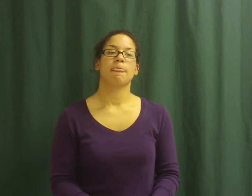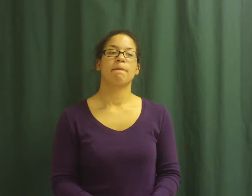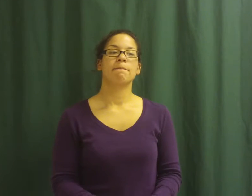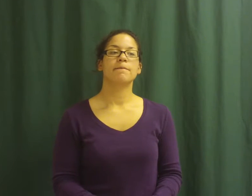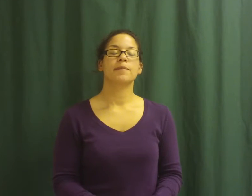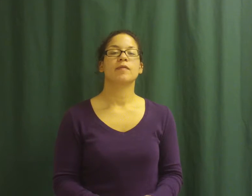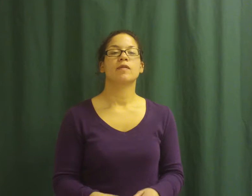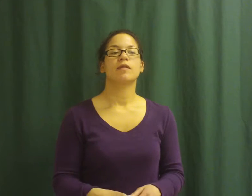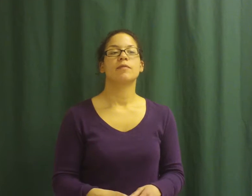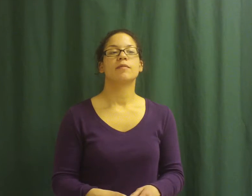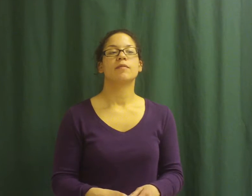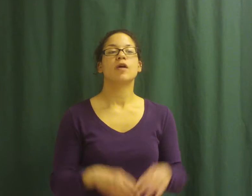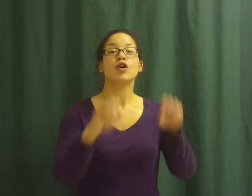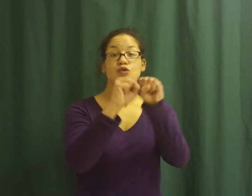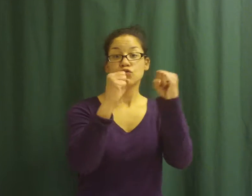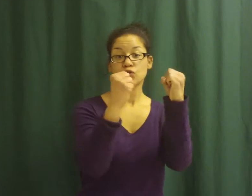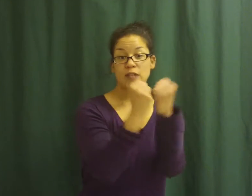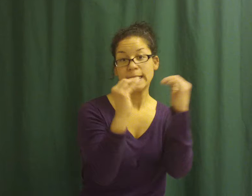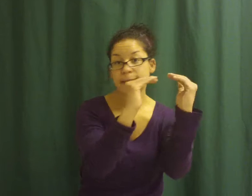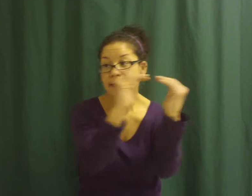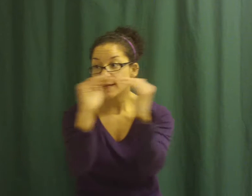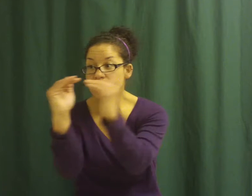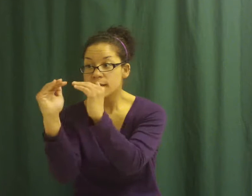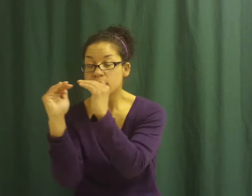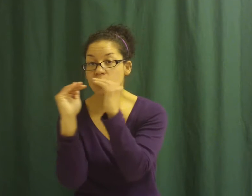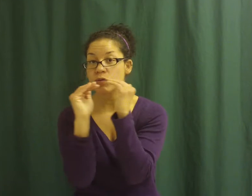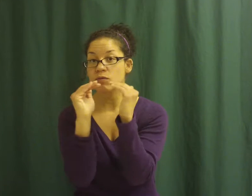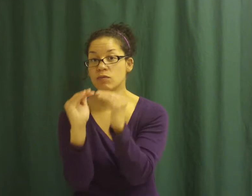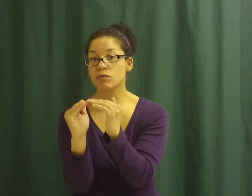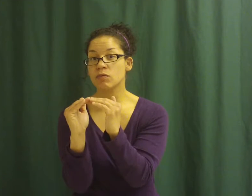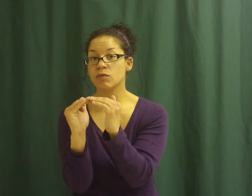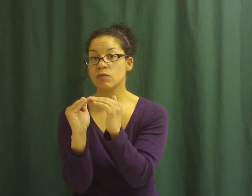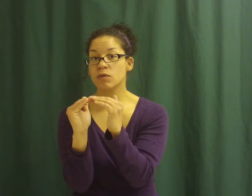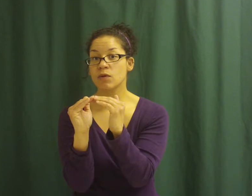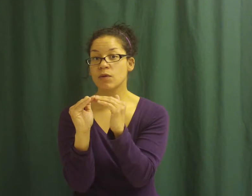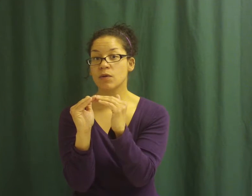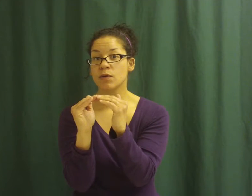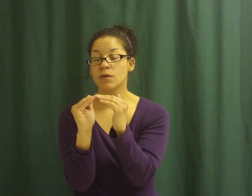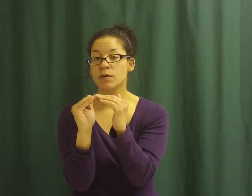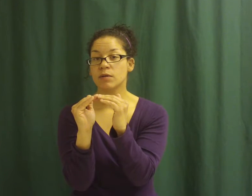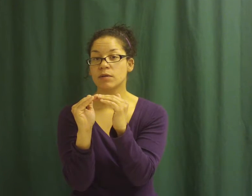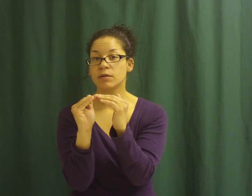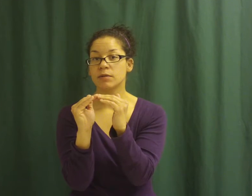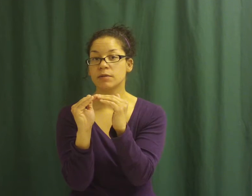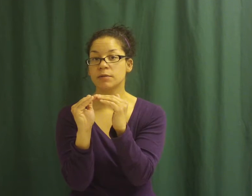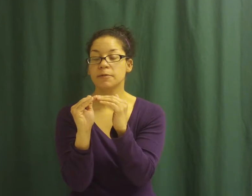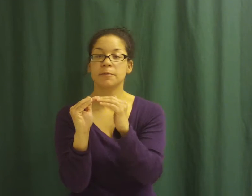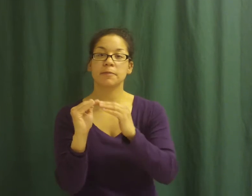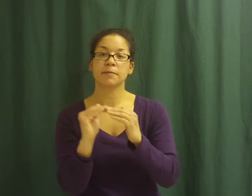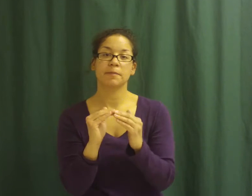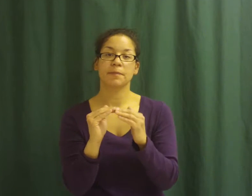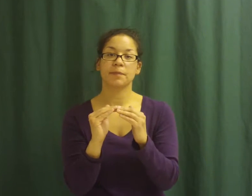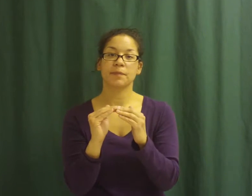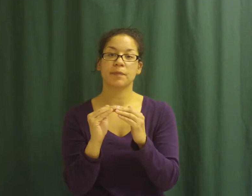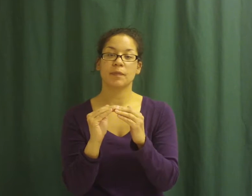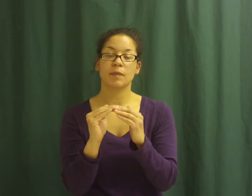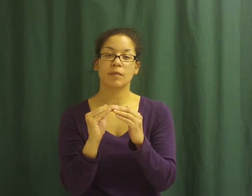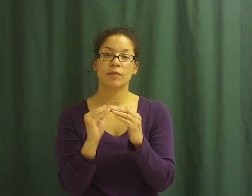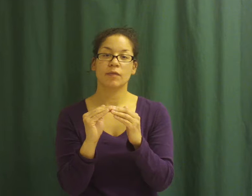social compact in which the whole people covenants with each citizen,